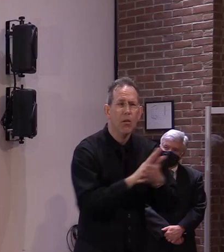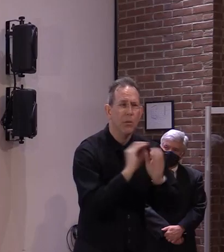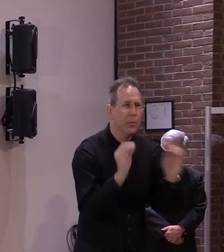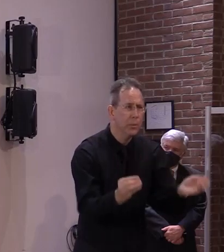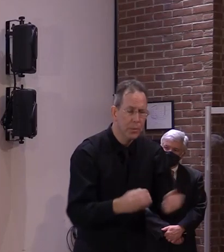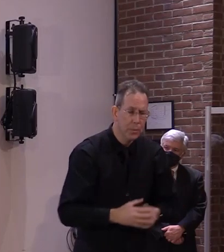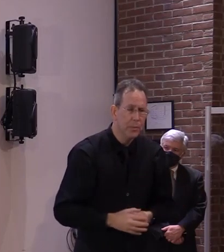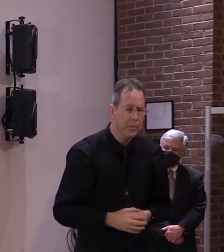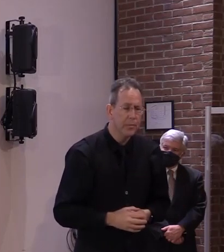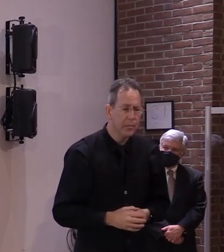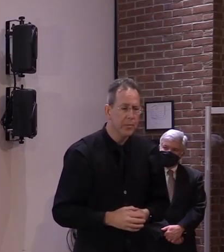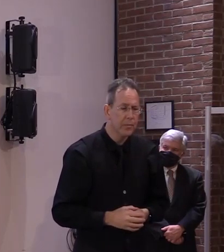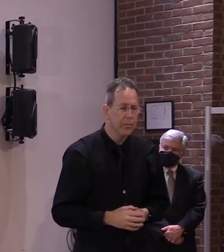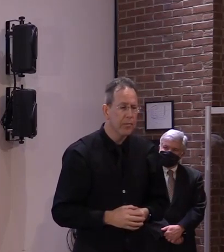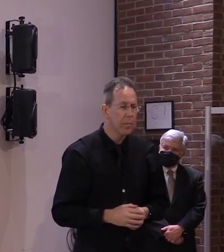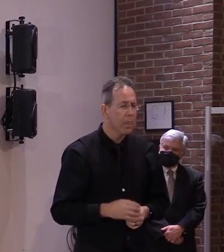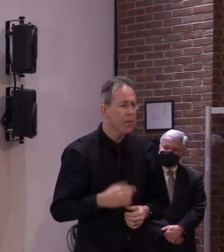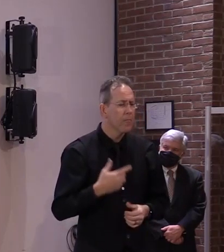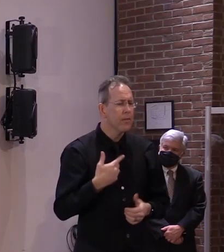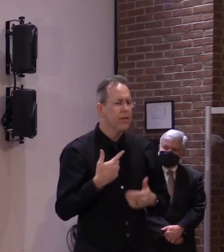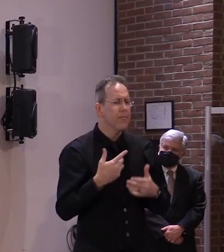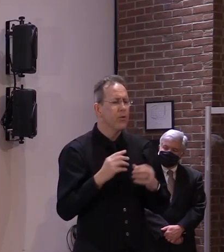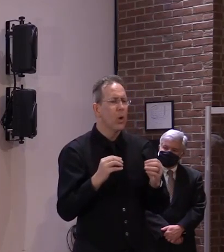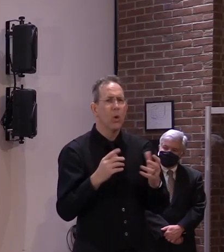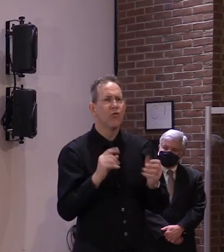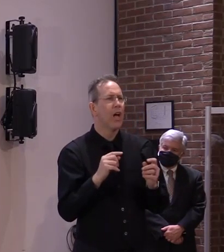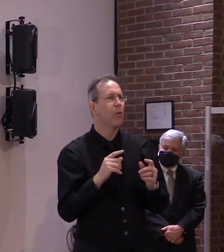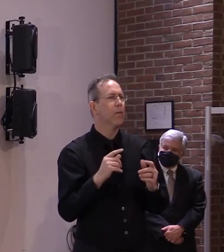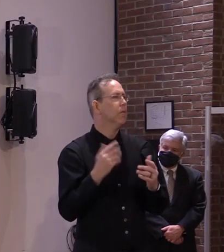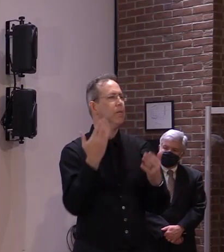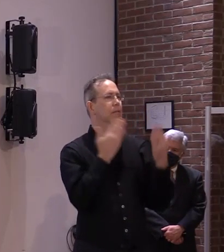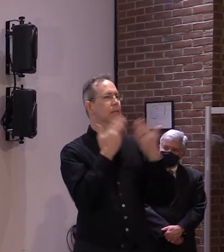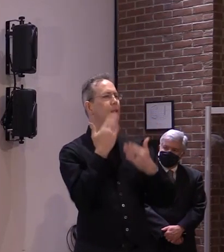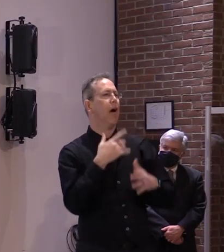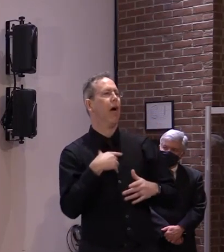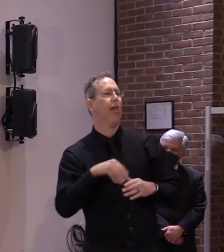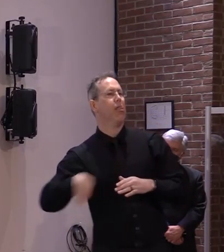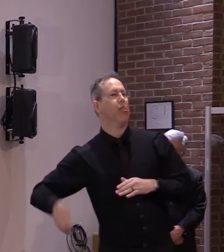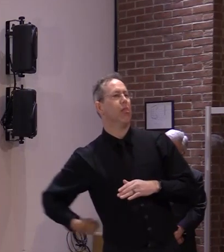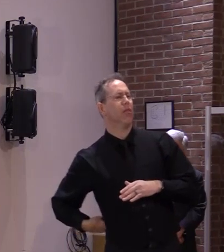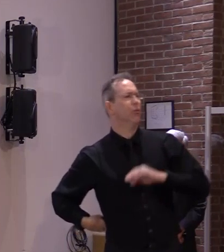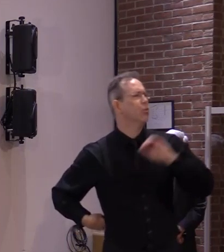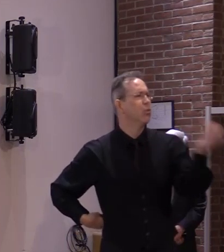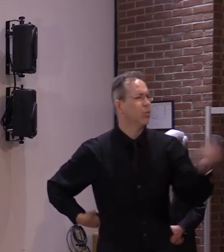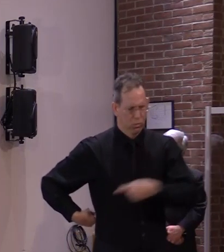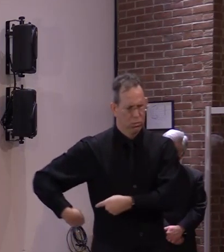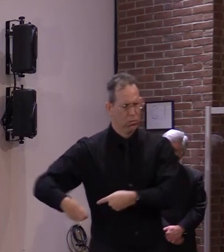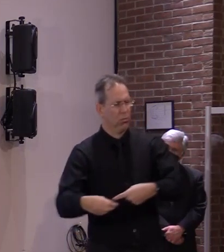to be less than transparent on that. So I don't know if there's anything else you can add, Dr. Levine.